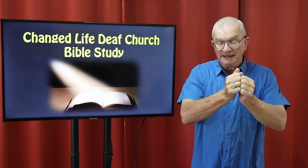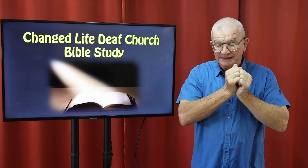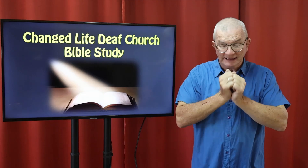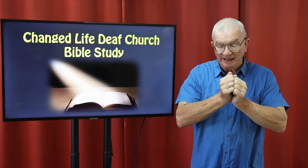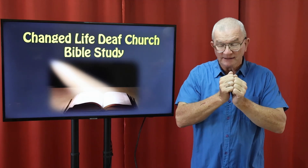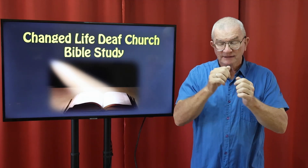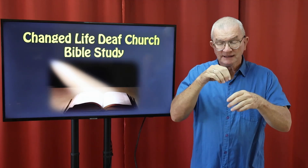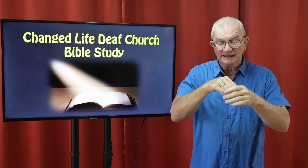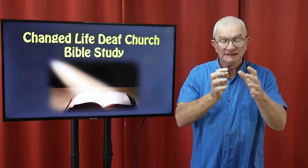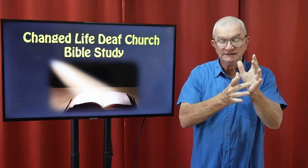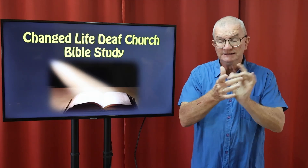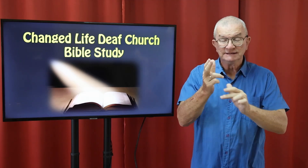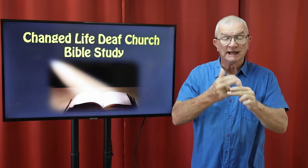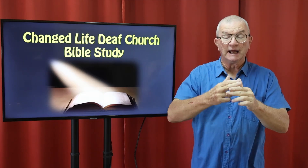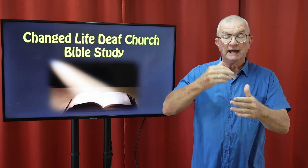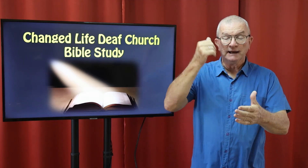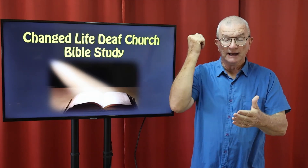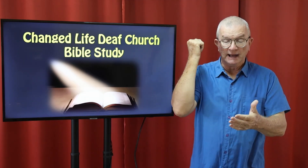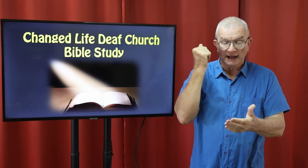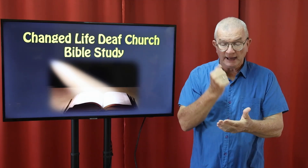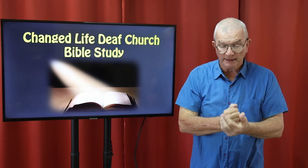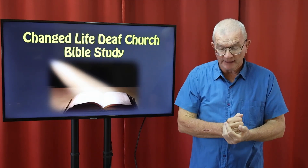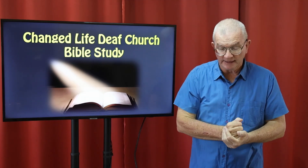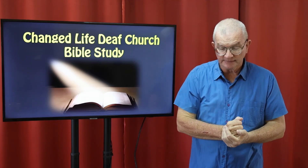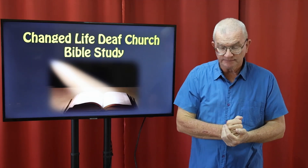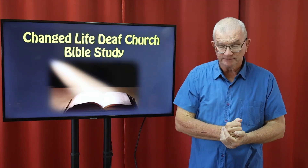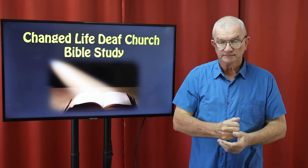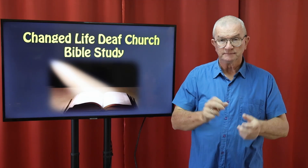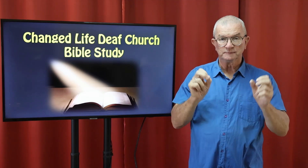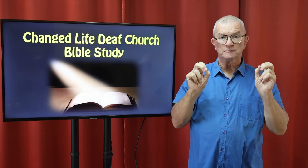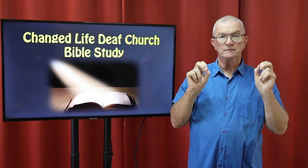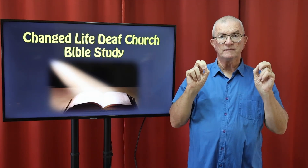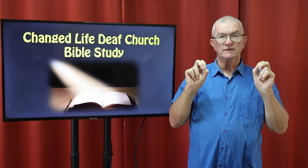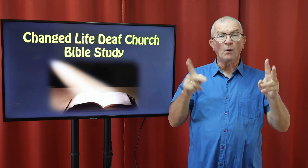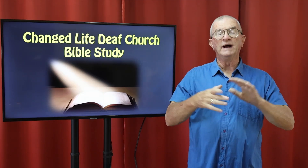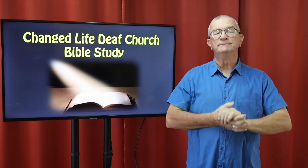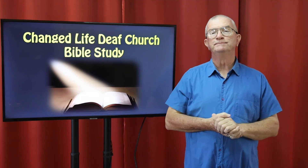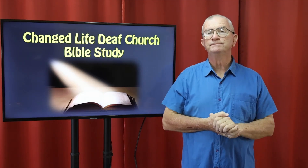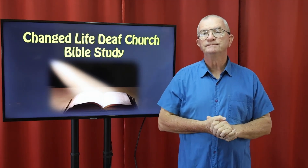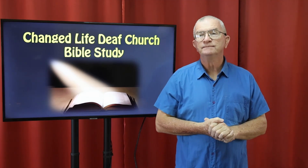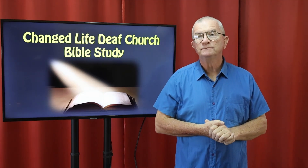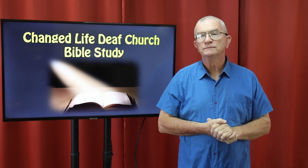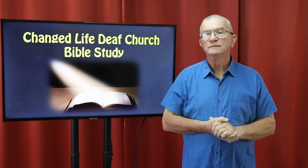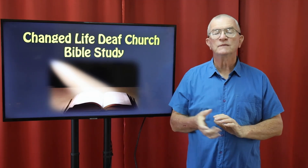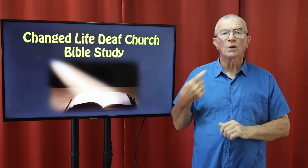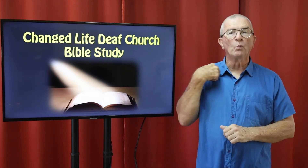Bless us in this time, we pray in Jesus' name, amen. Okay.